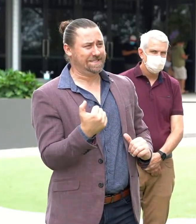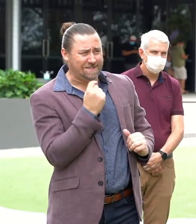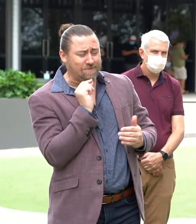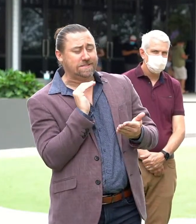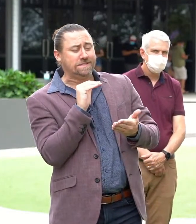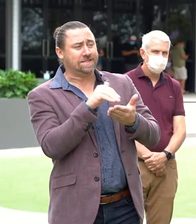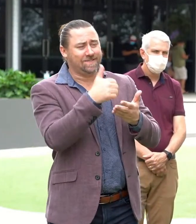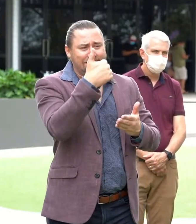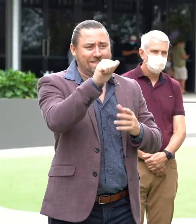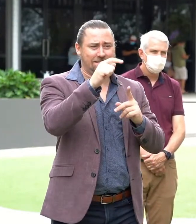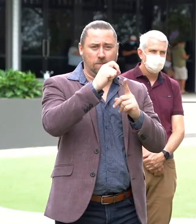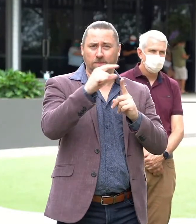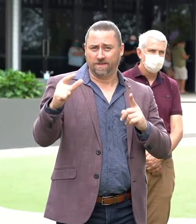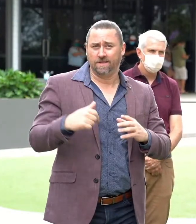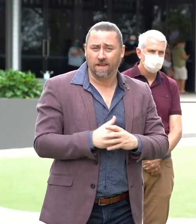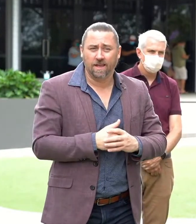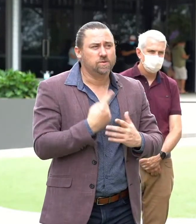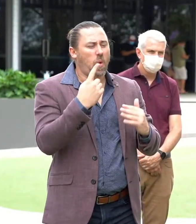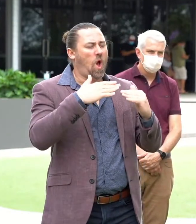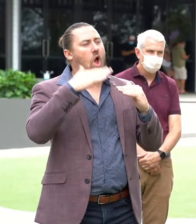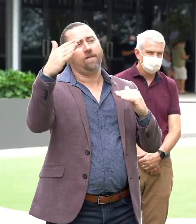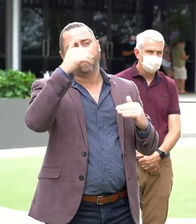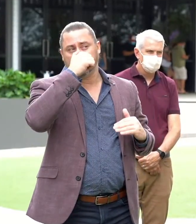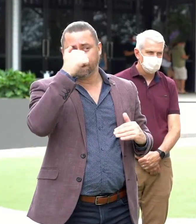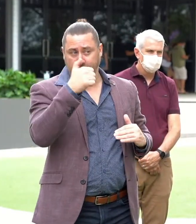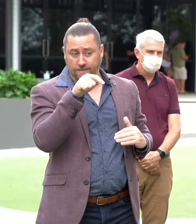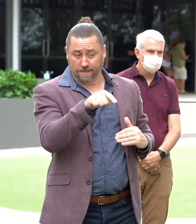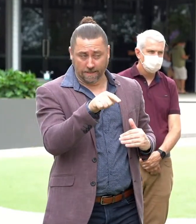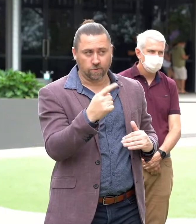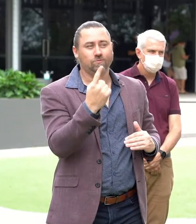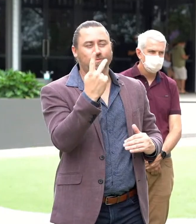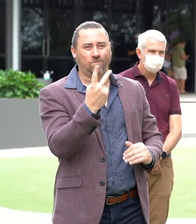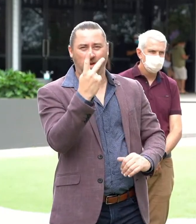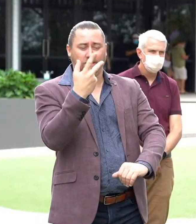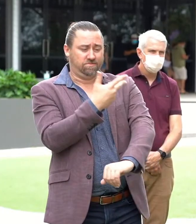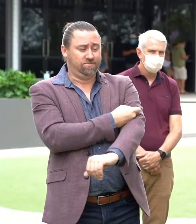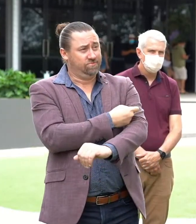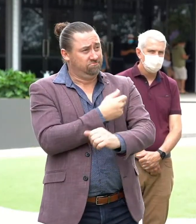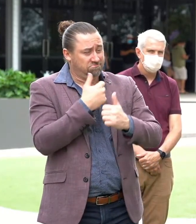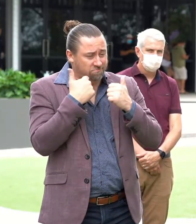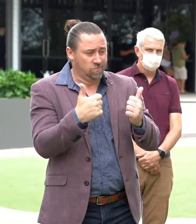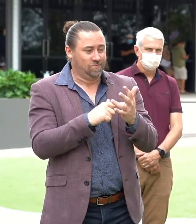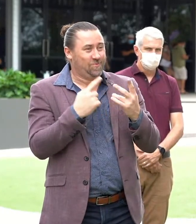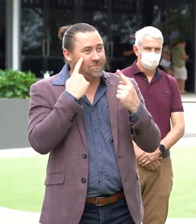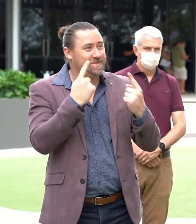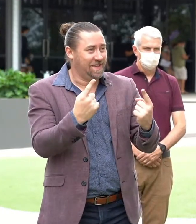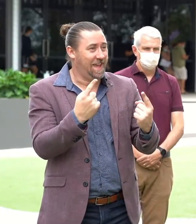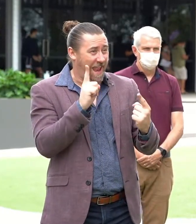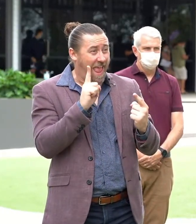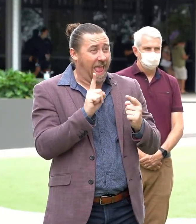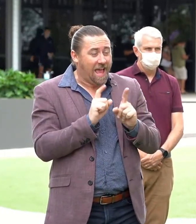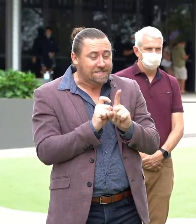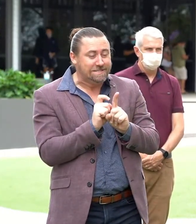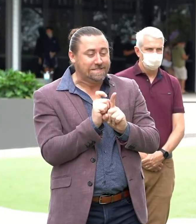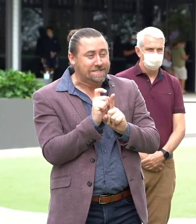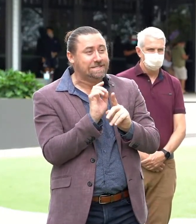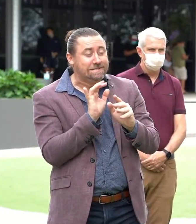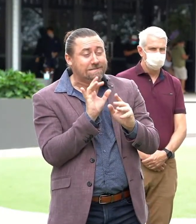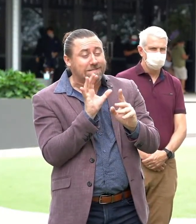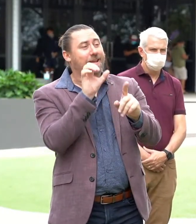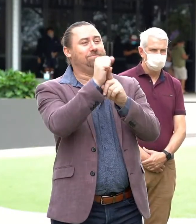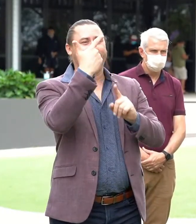59.36% of the population 16 and over double vax, which is great news as we edge towards the 70% and